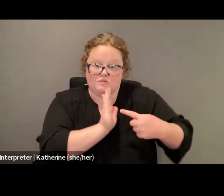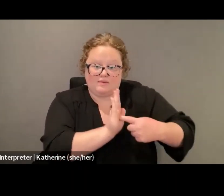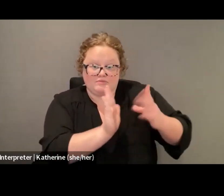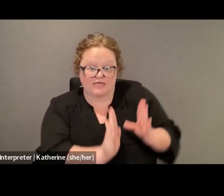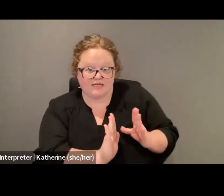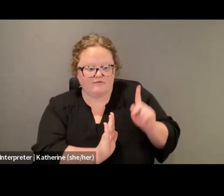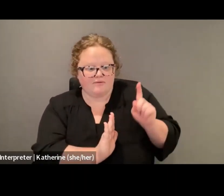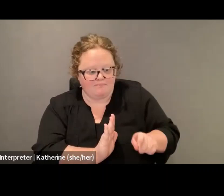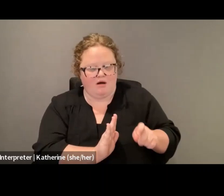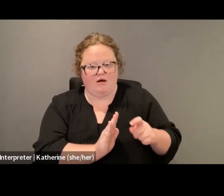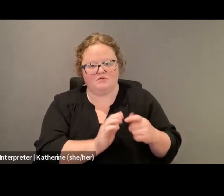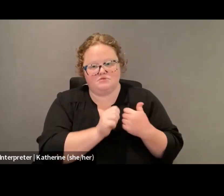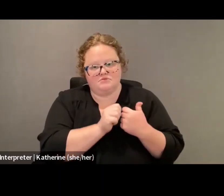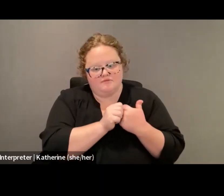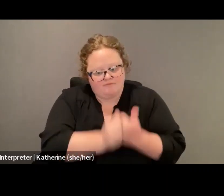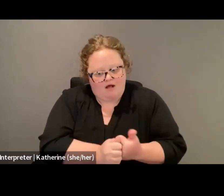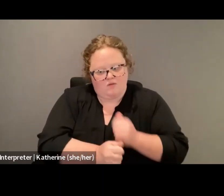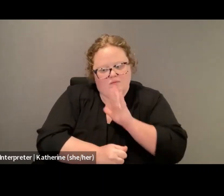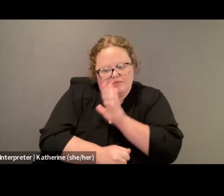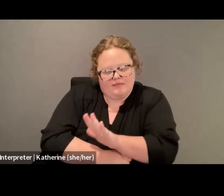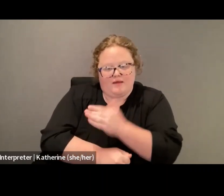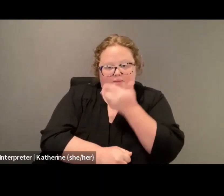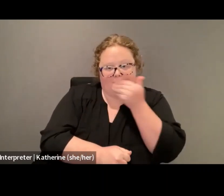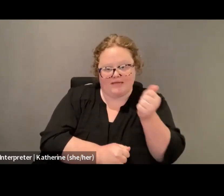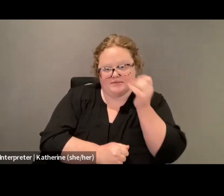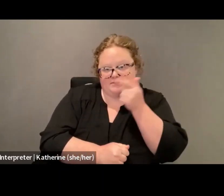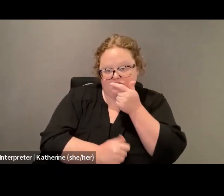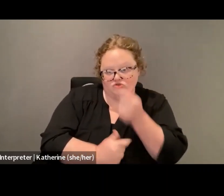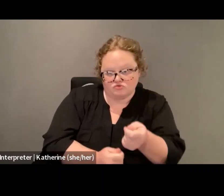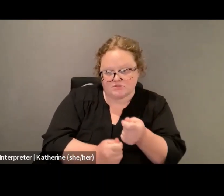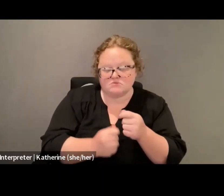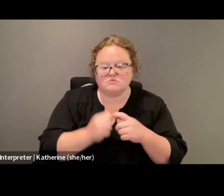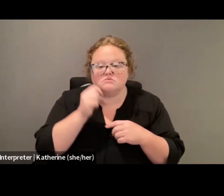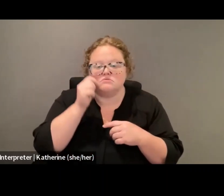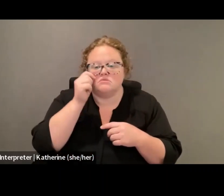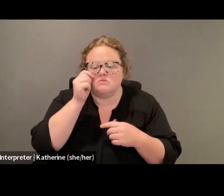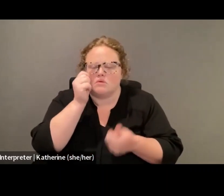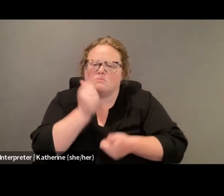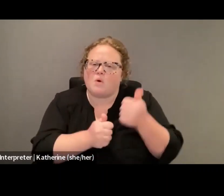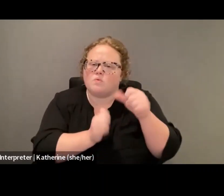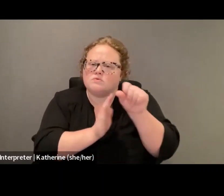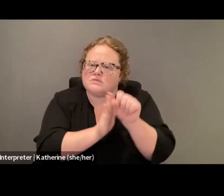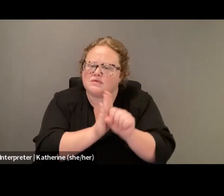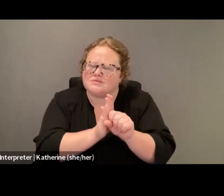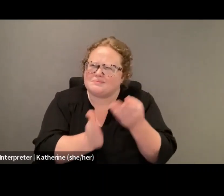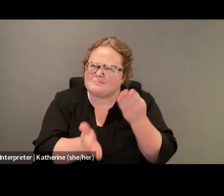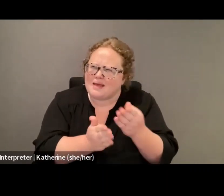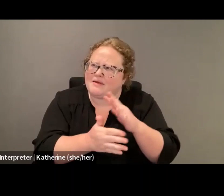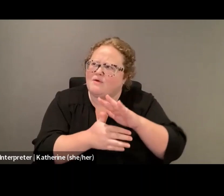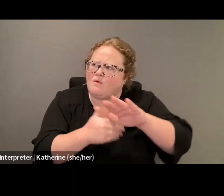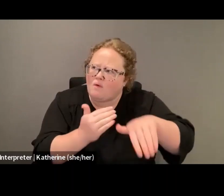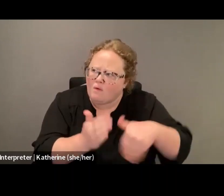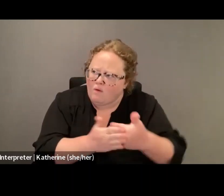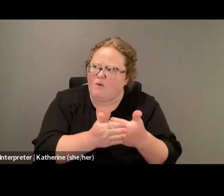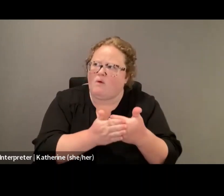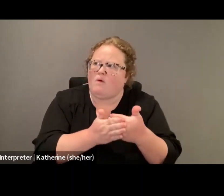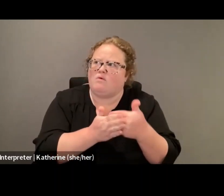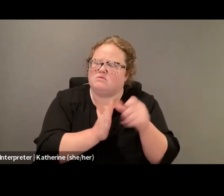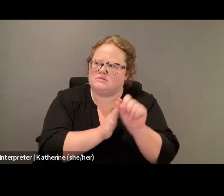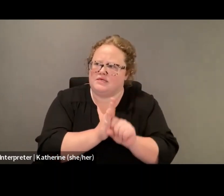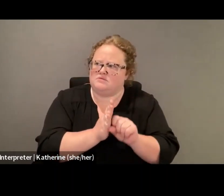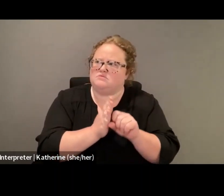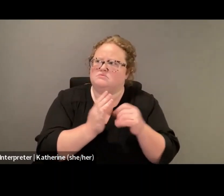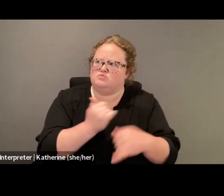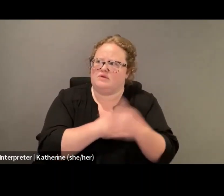is acting in their best interest. Most states, nearly all, it may be all states at this point, I'm not 100% sure,